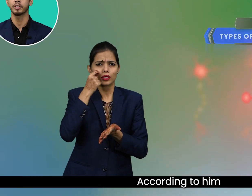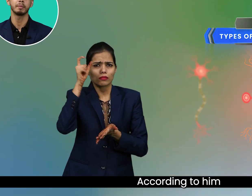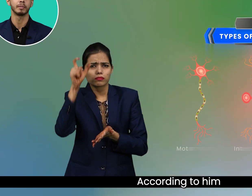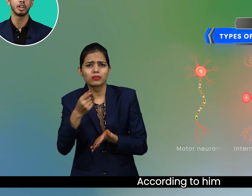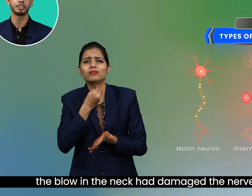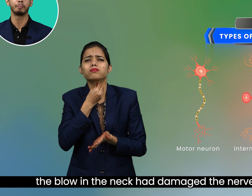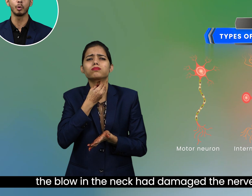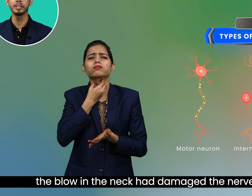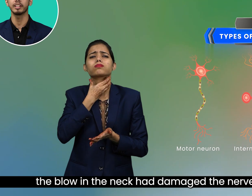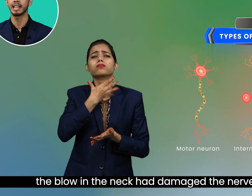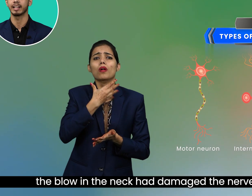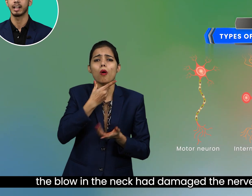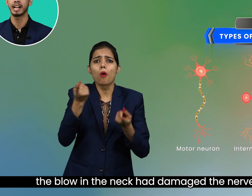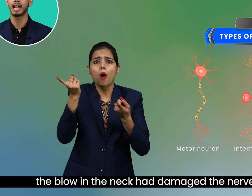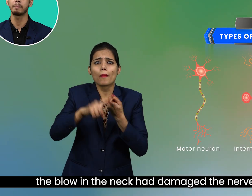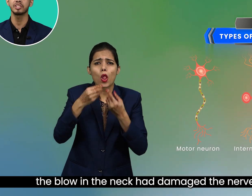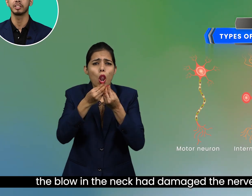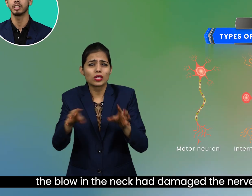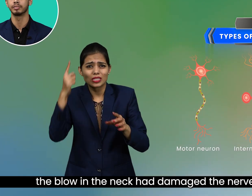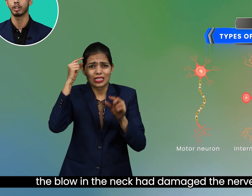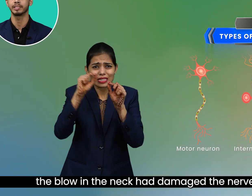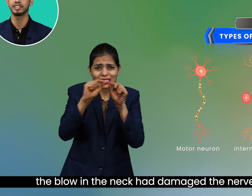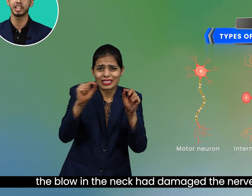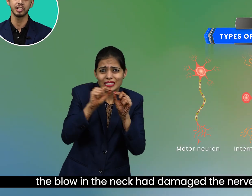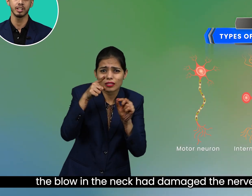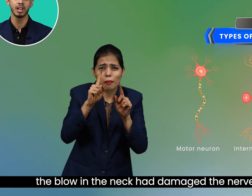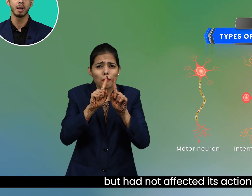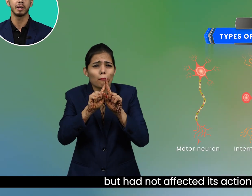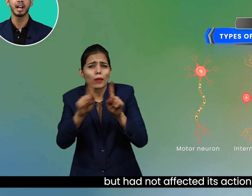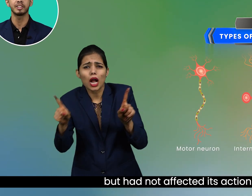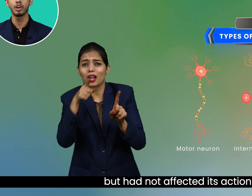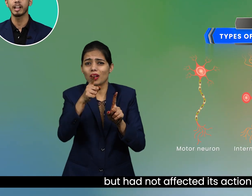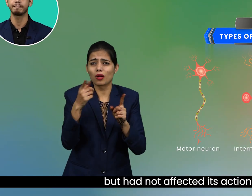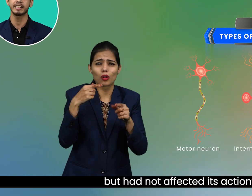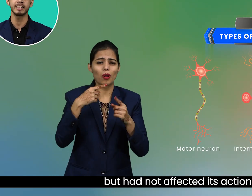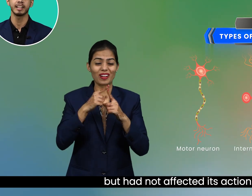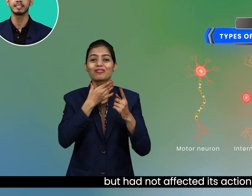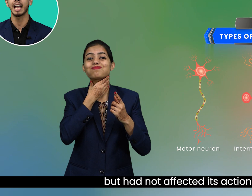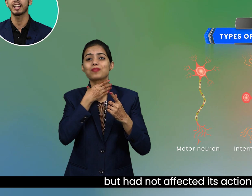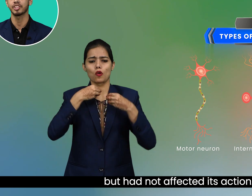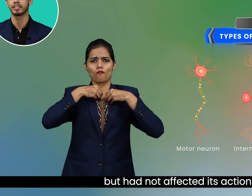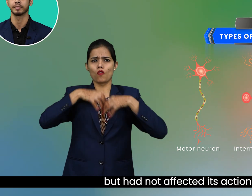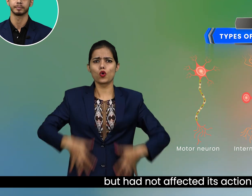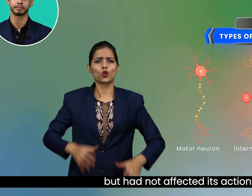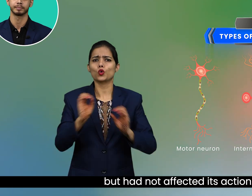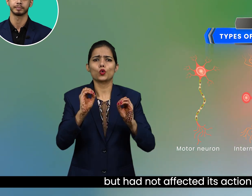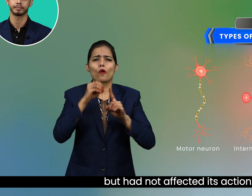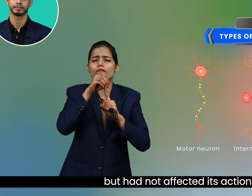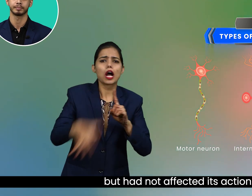According to him, the blow in the neck had damaged the nerves of sensation but had not affected his action.